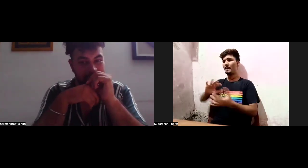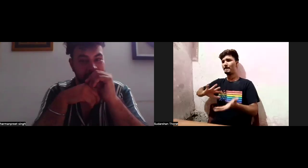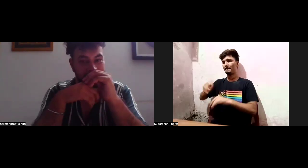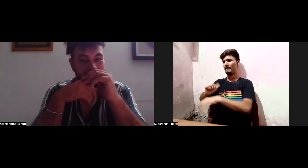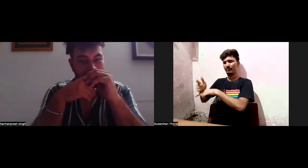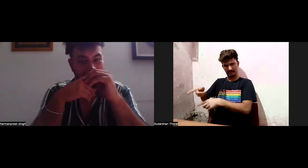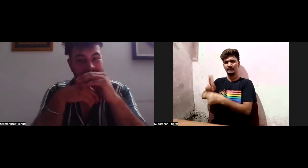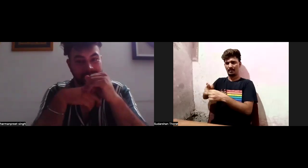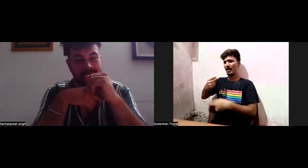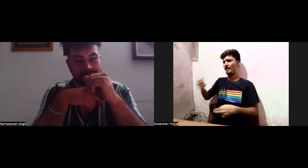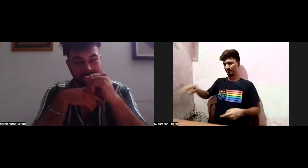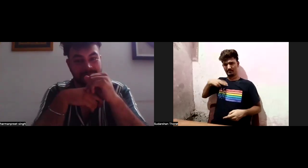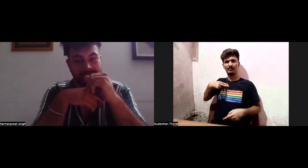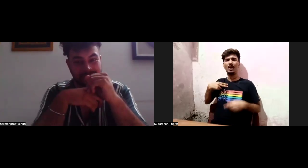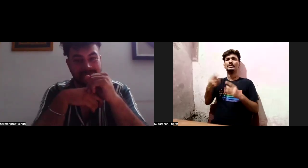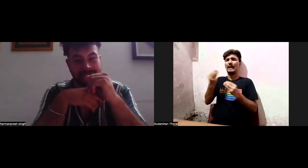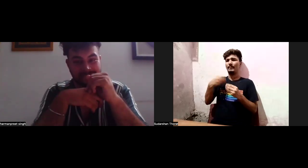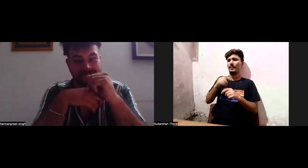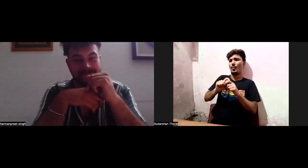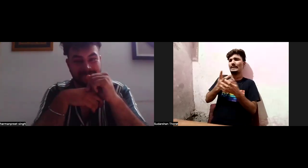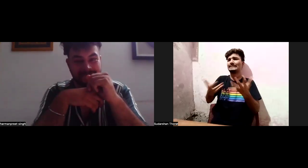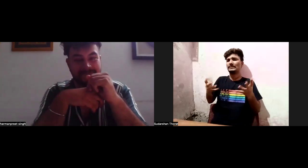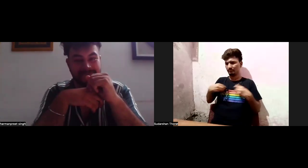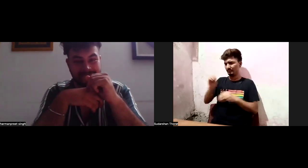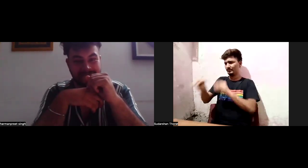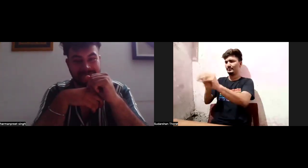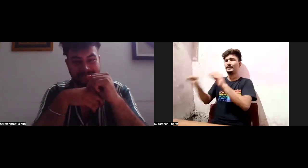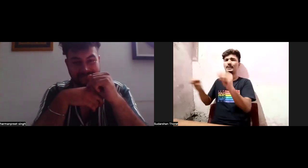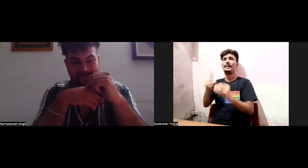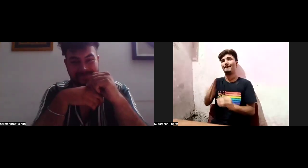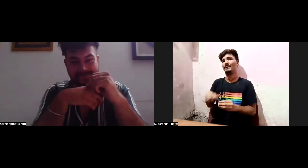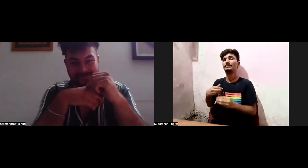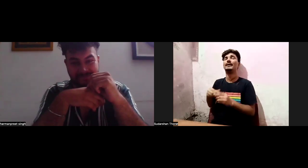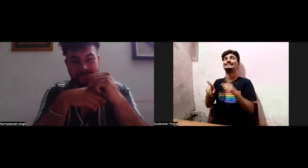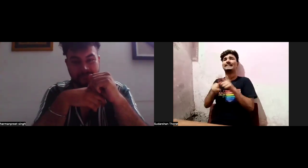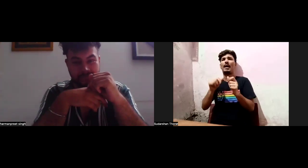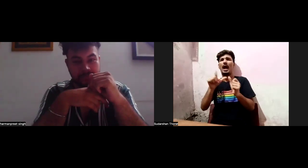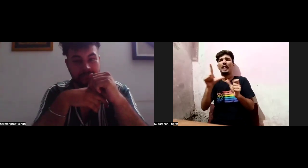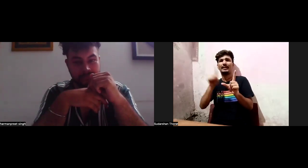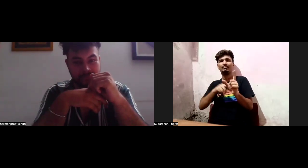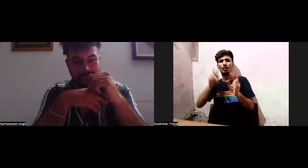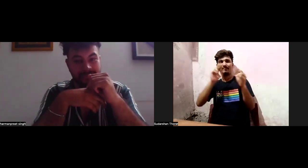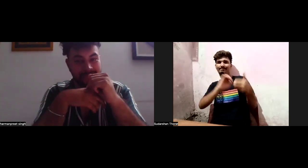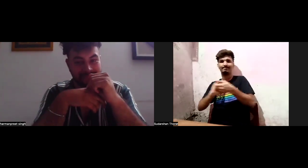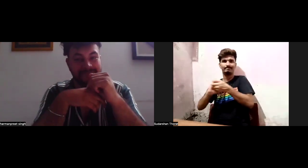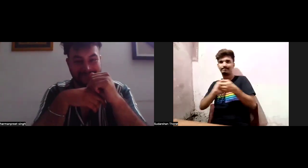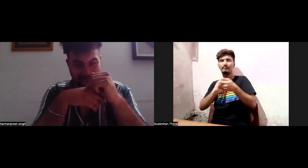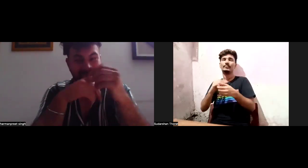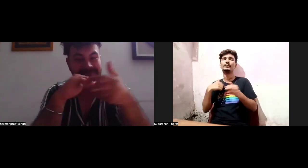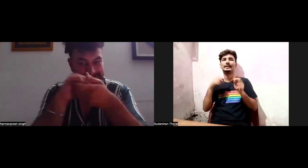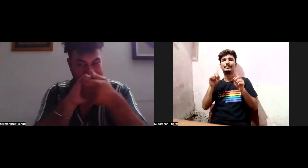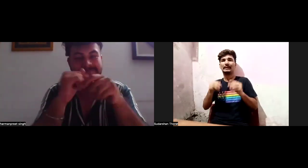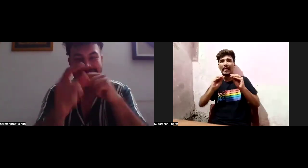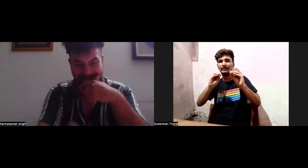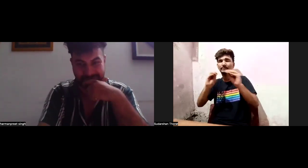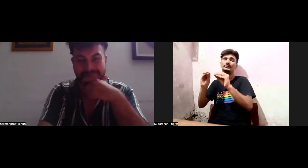the hearing queer people as well, along with though I would like to work with the deaf queer people too, so that I can help them out. I